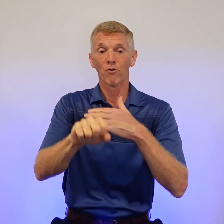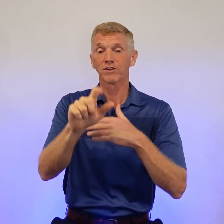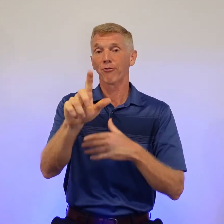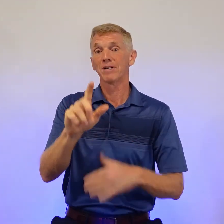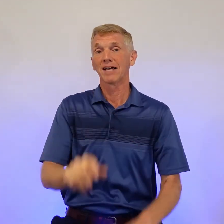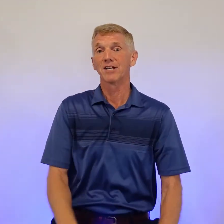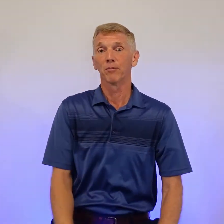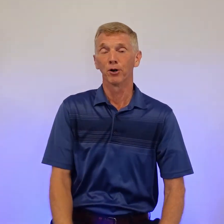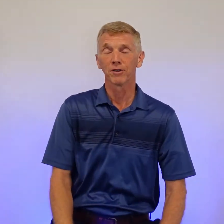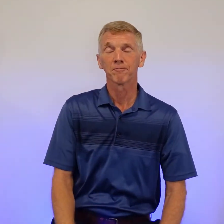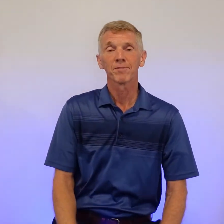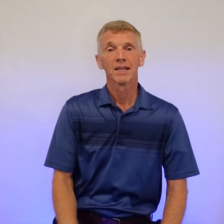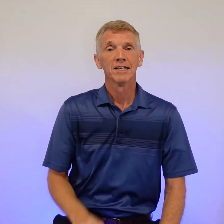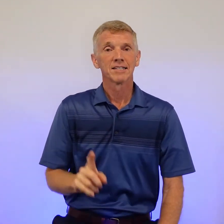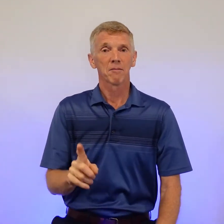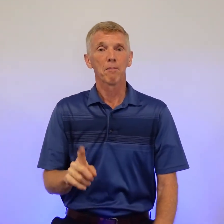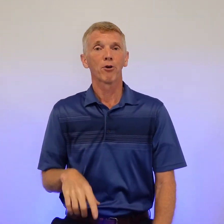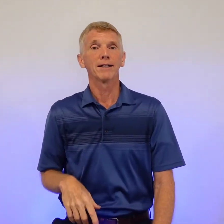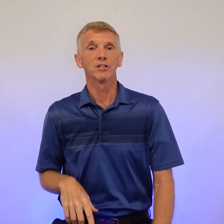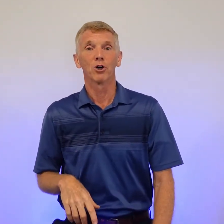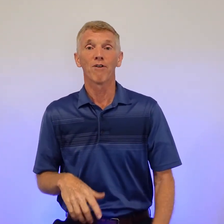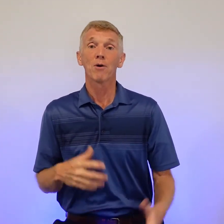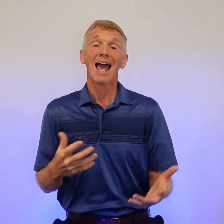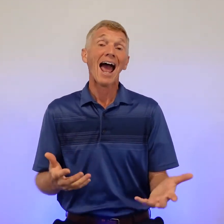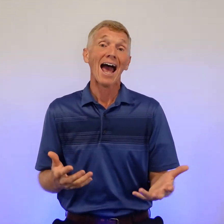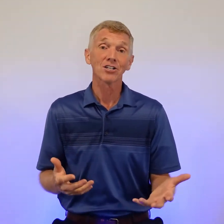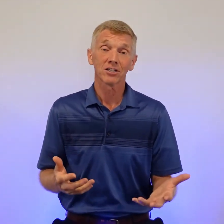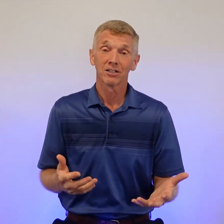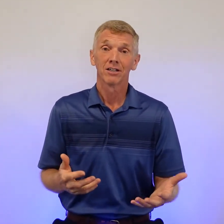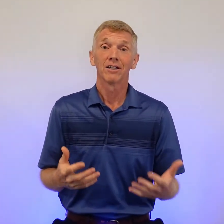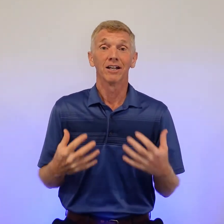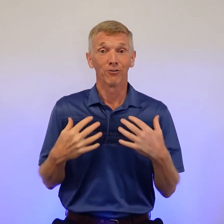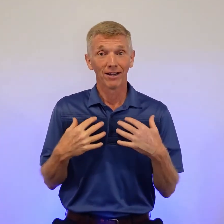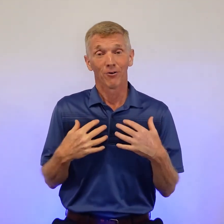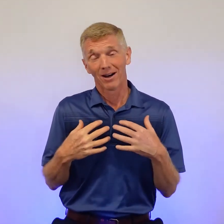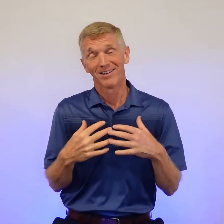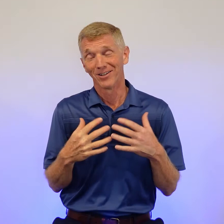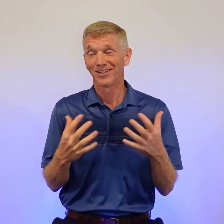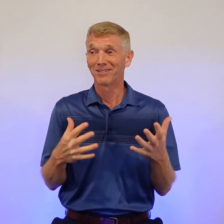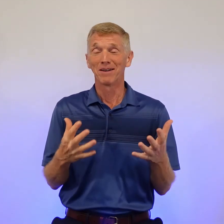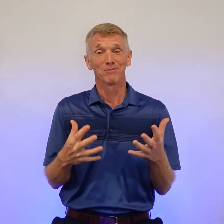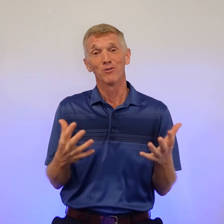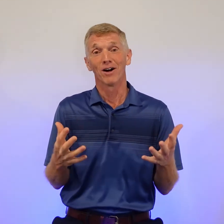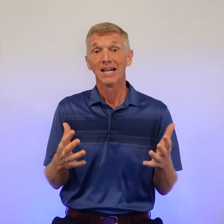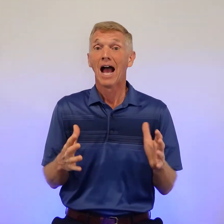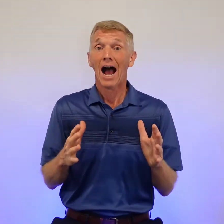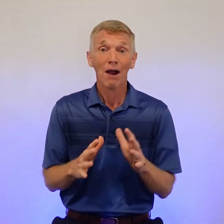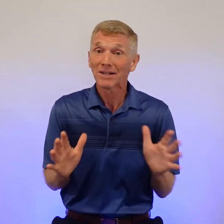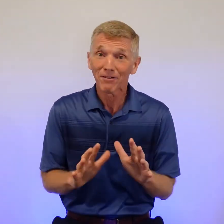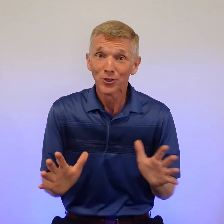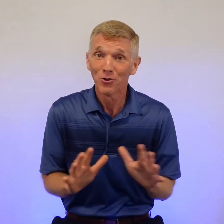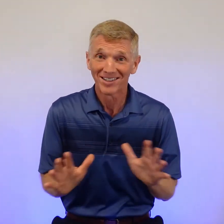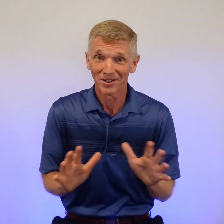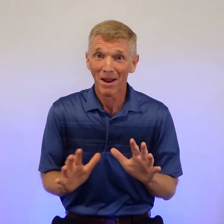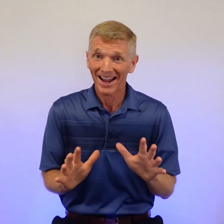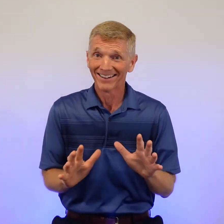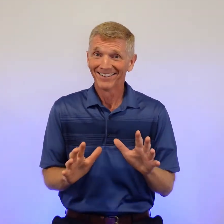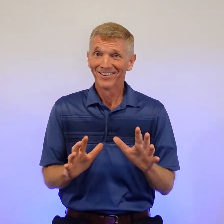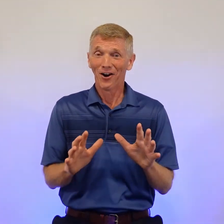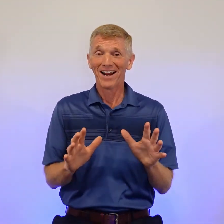3 signs for birth. Talk about pregnant. So if I were to ask, and go ahead, not to make it too funny, I would never do this as a man. All right, you